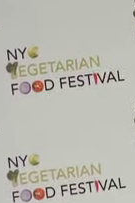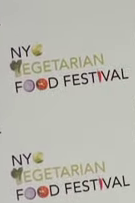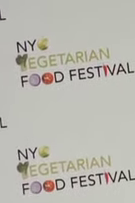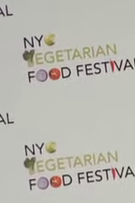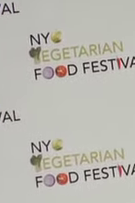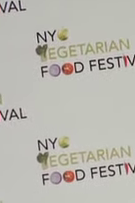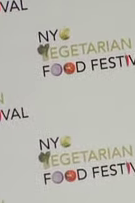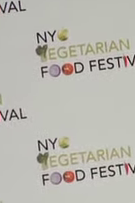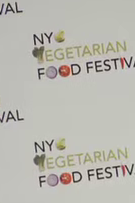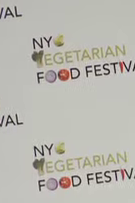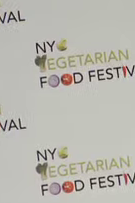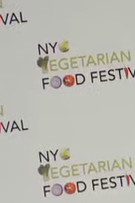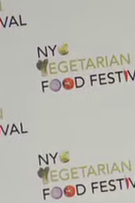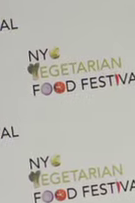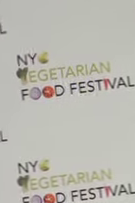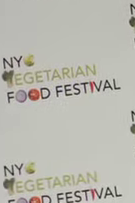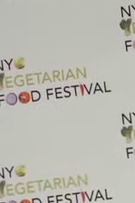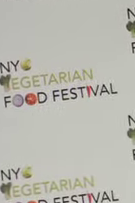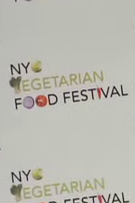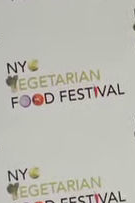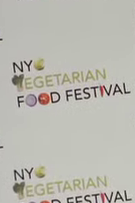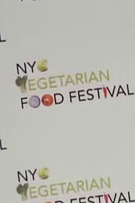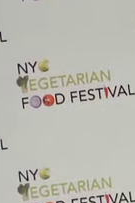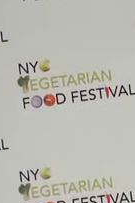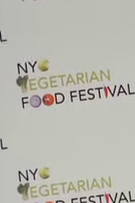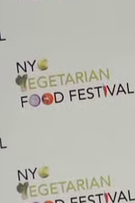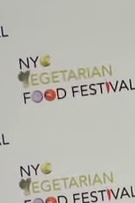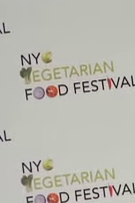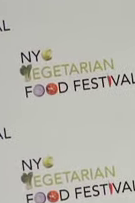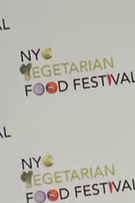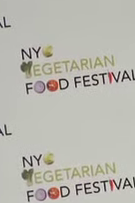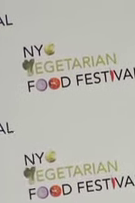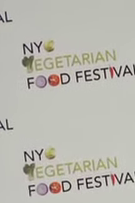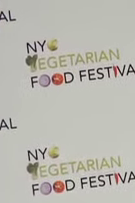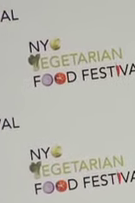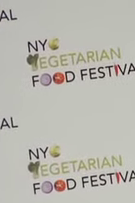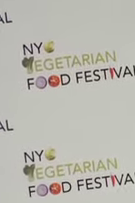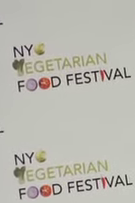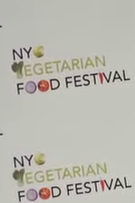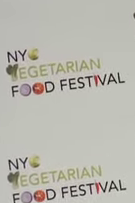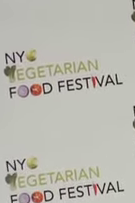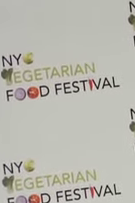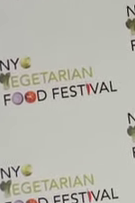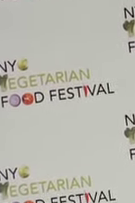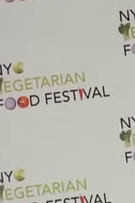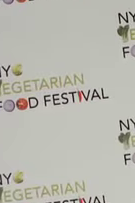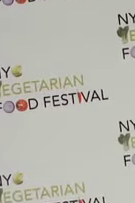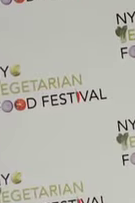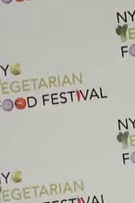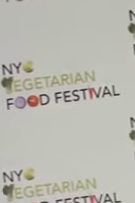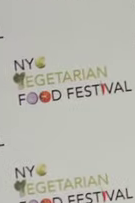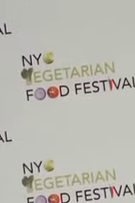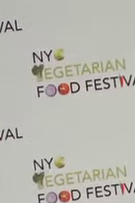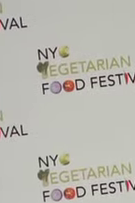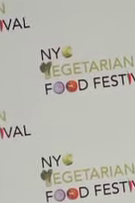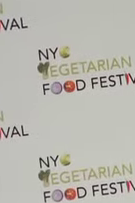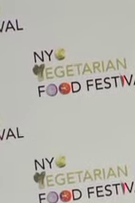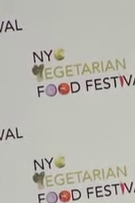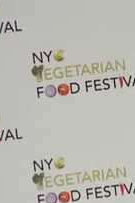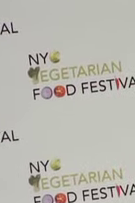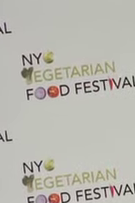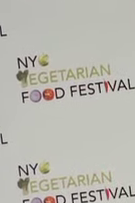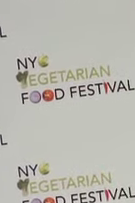really isn't a reason, getting enough protein really isn't a reason to say, I can't do this. It's really easy. You can do this. There's so many options